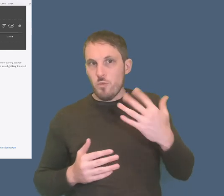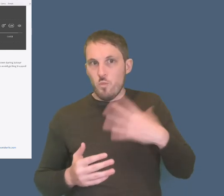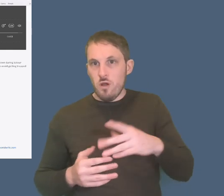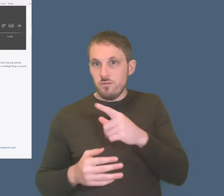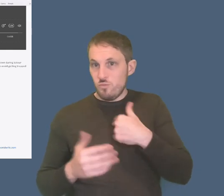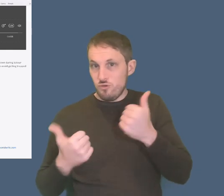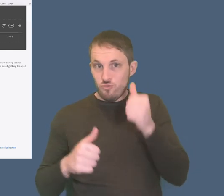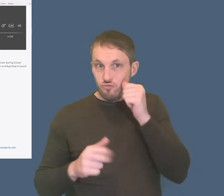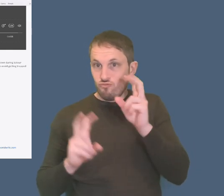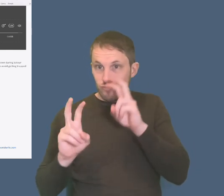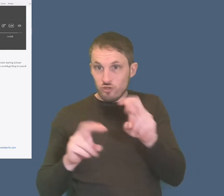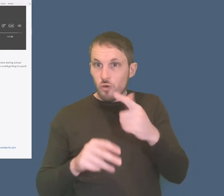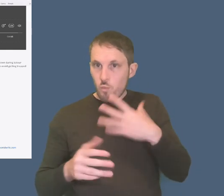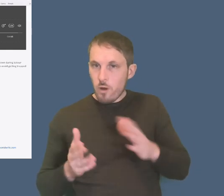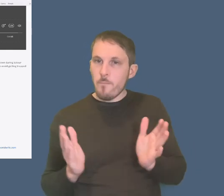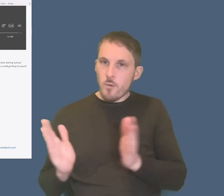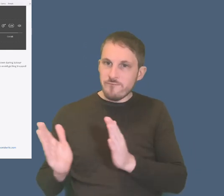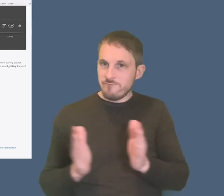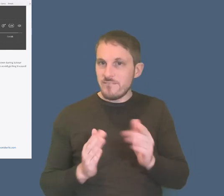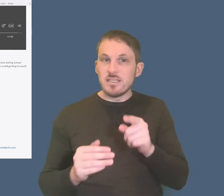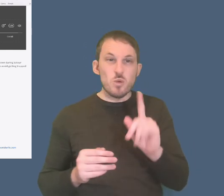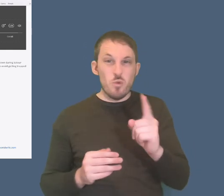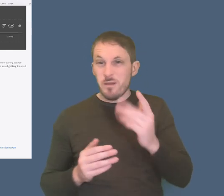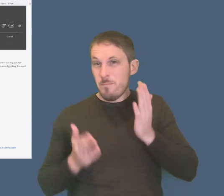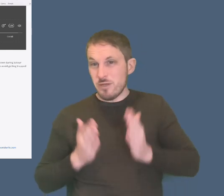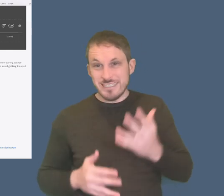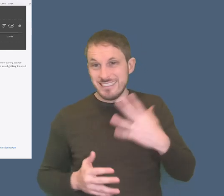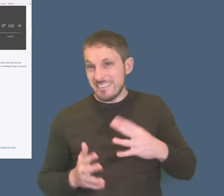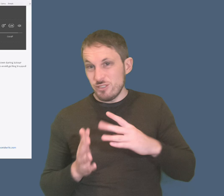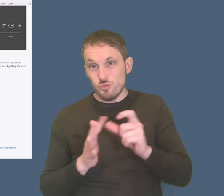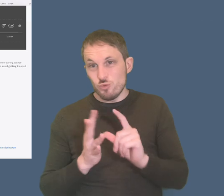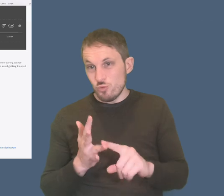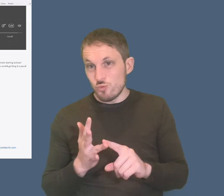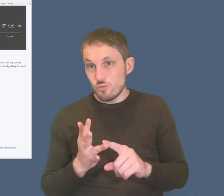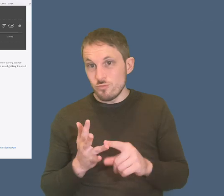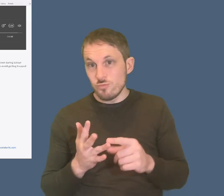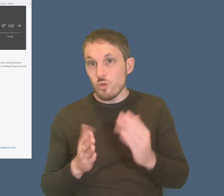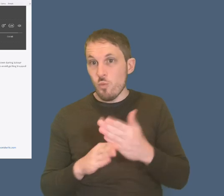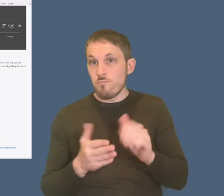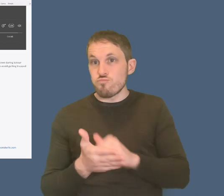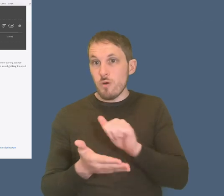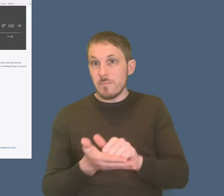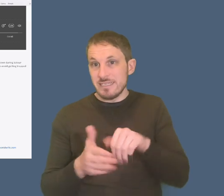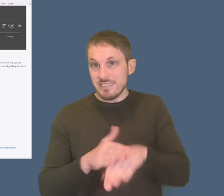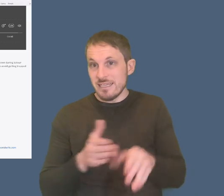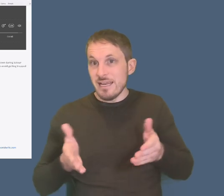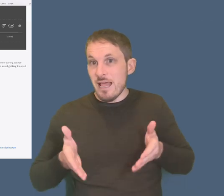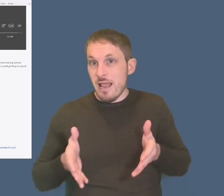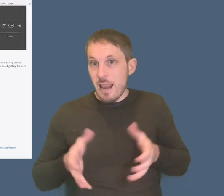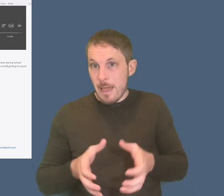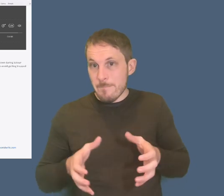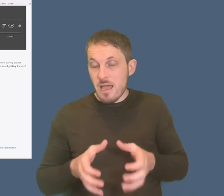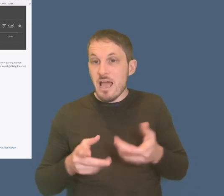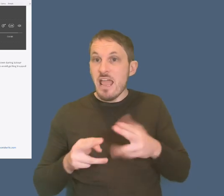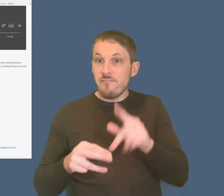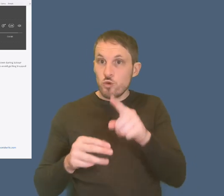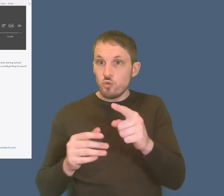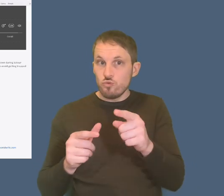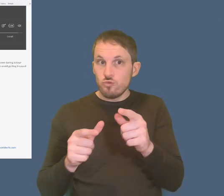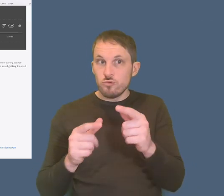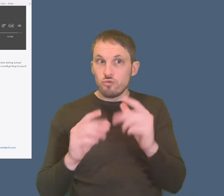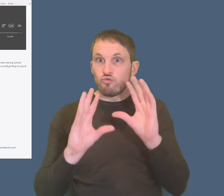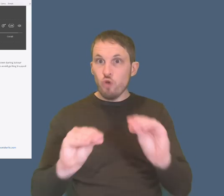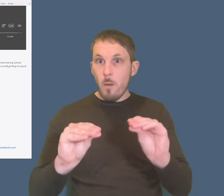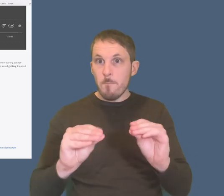research that it's what the body needs to do if it's going to work properly in labor. When you inhibit movement,